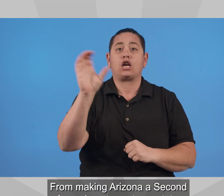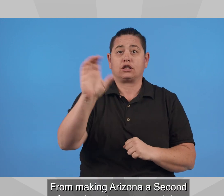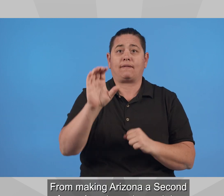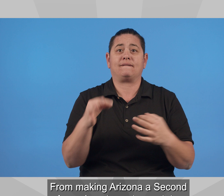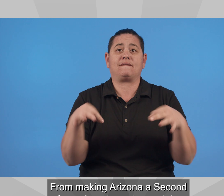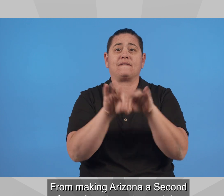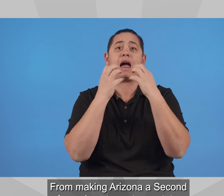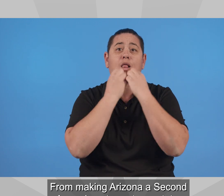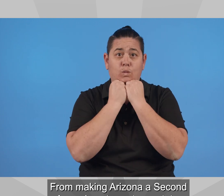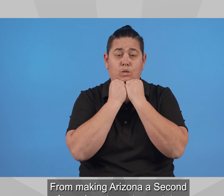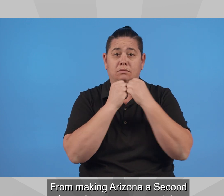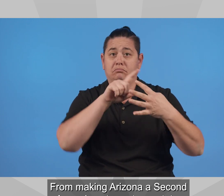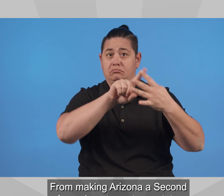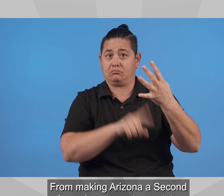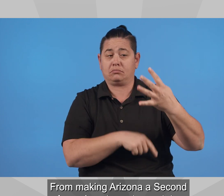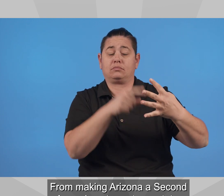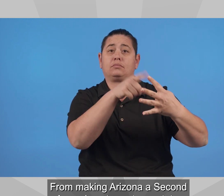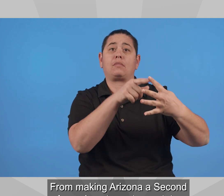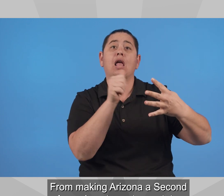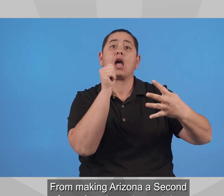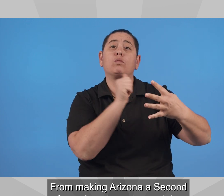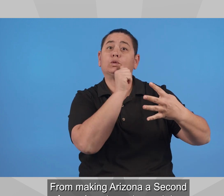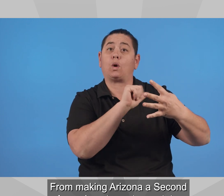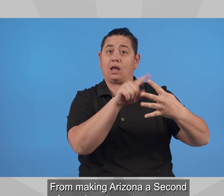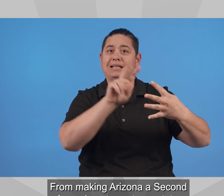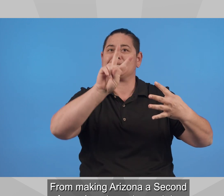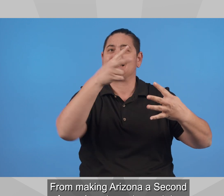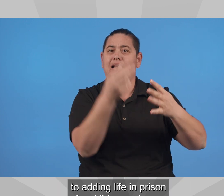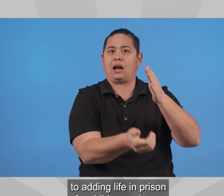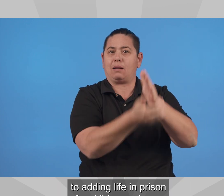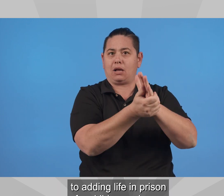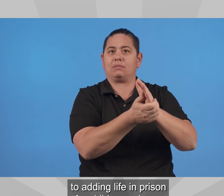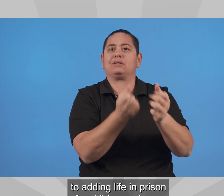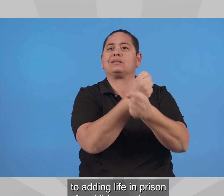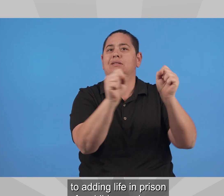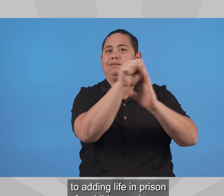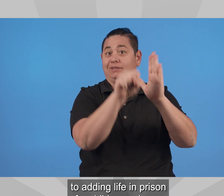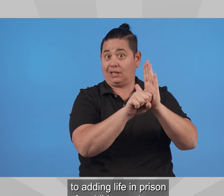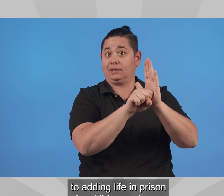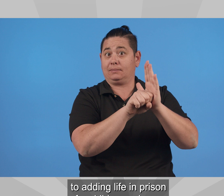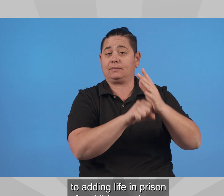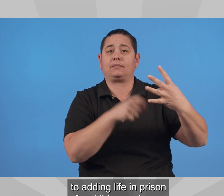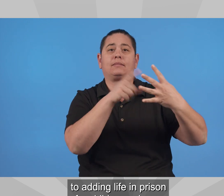From making Arizona a Second Amendment sanctuary state, to adding life in prison for child sex